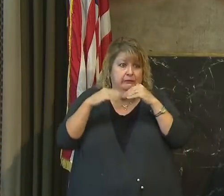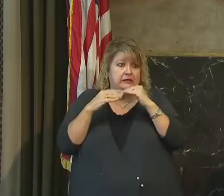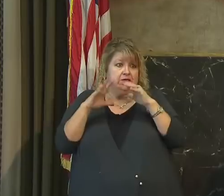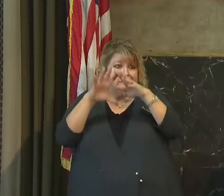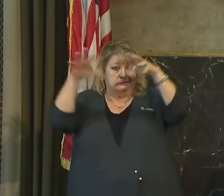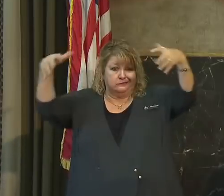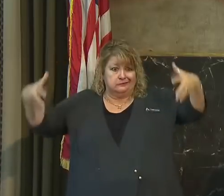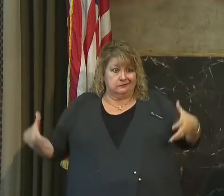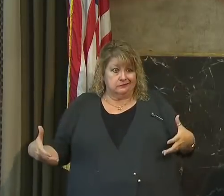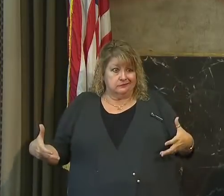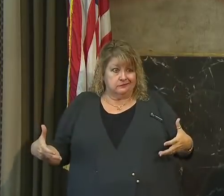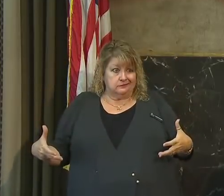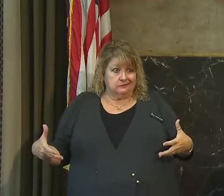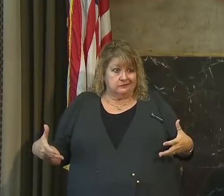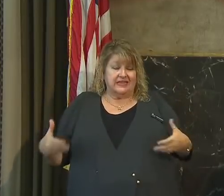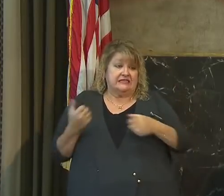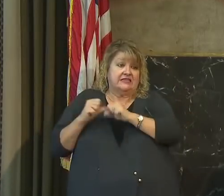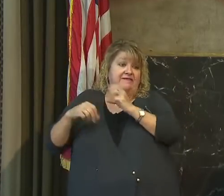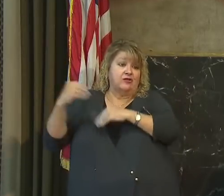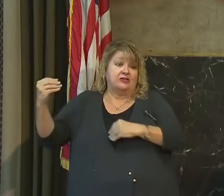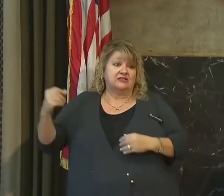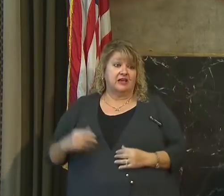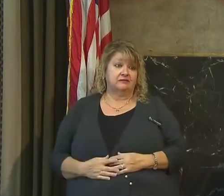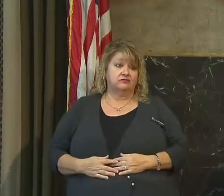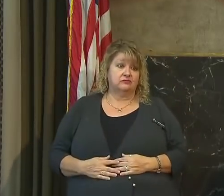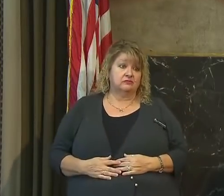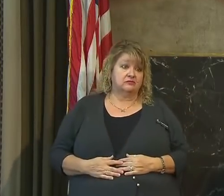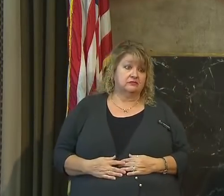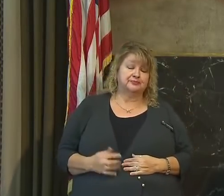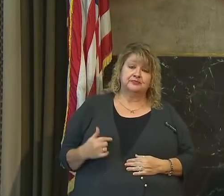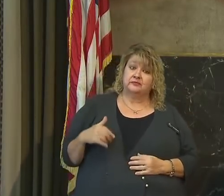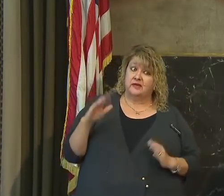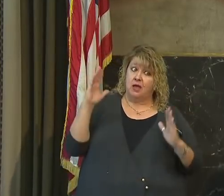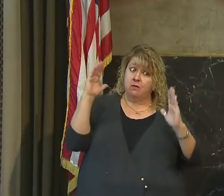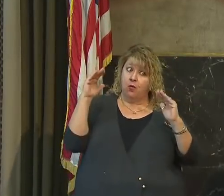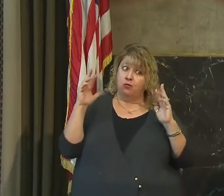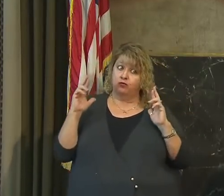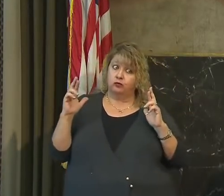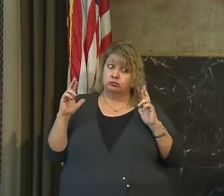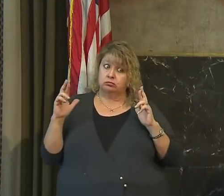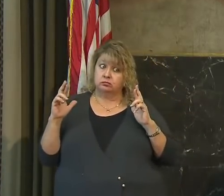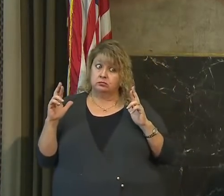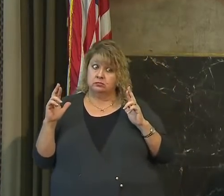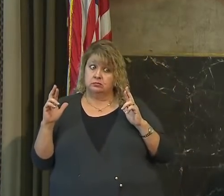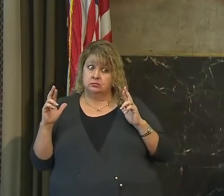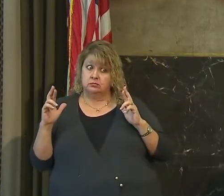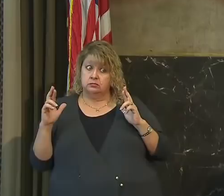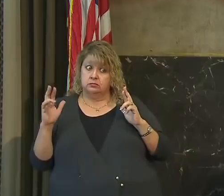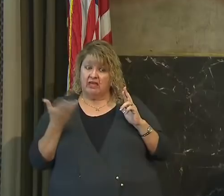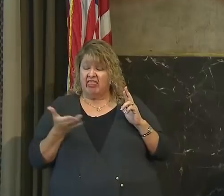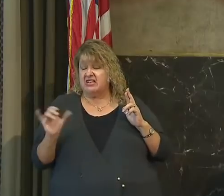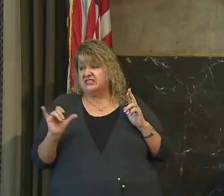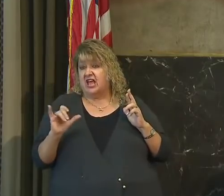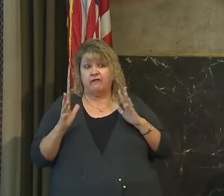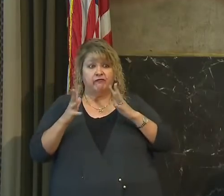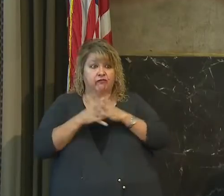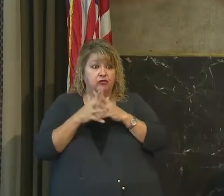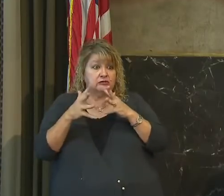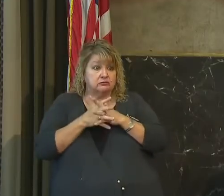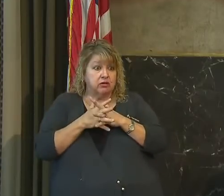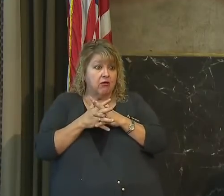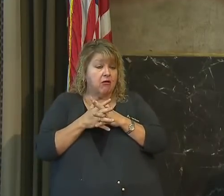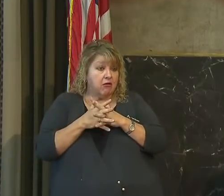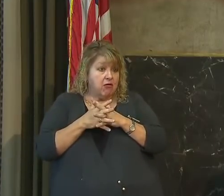And, you know, I'm hopeful that things like the football season can be